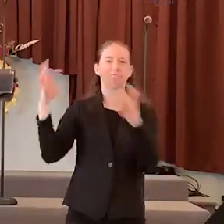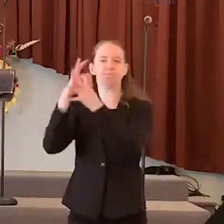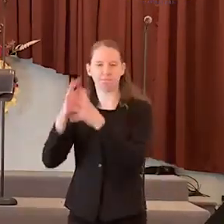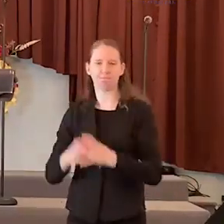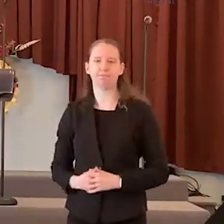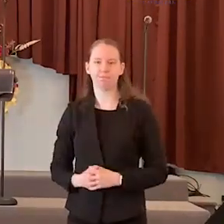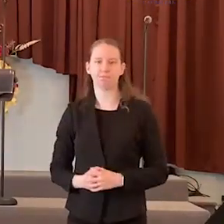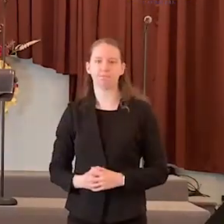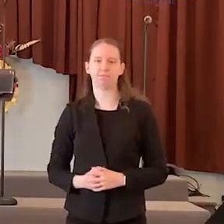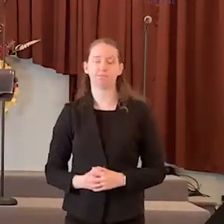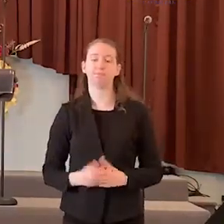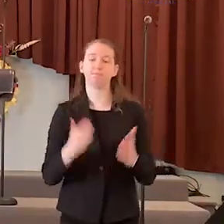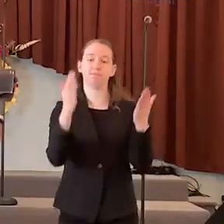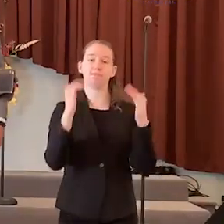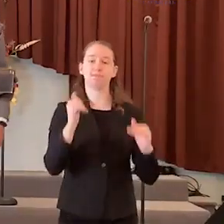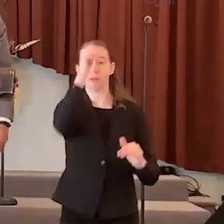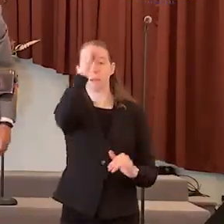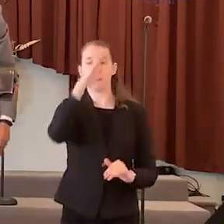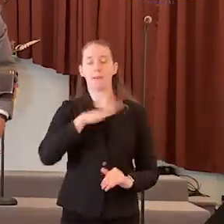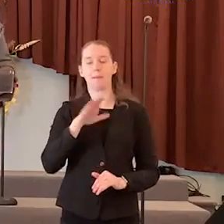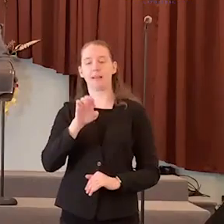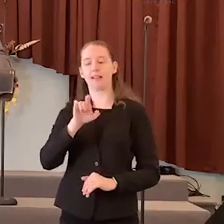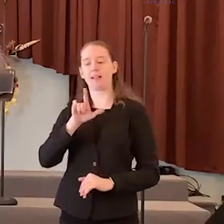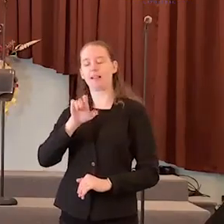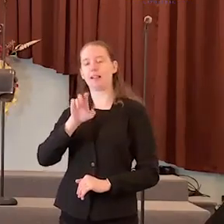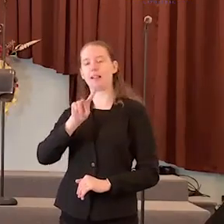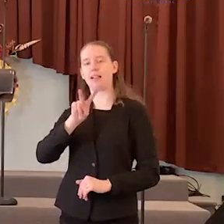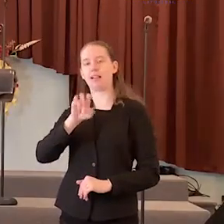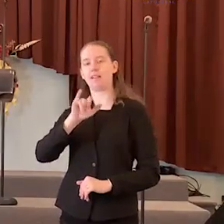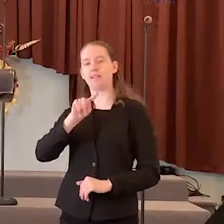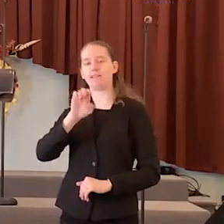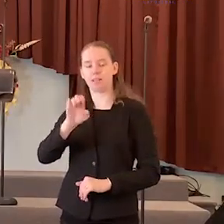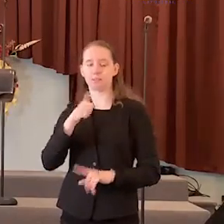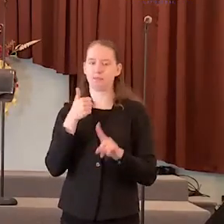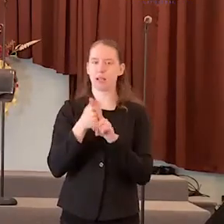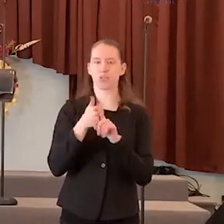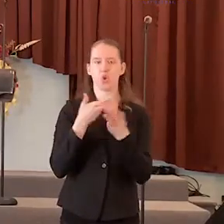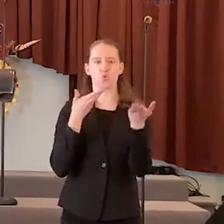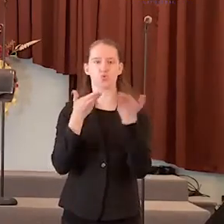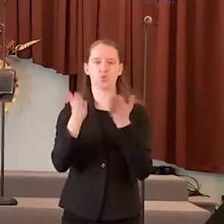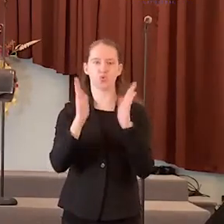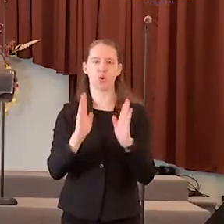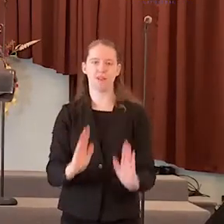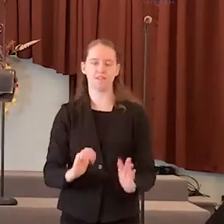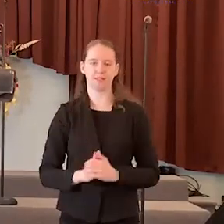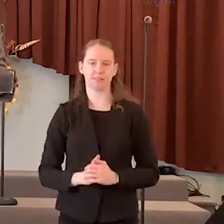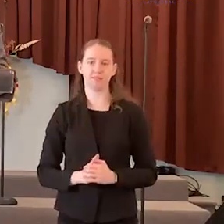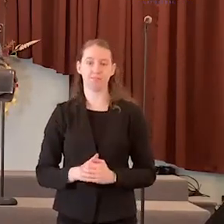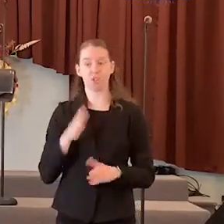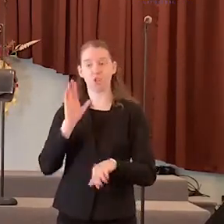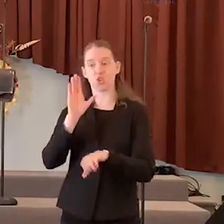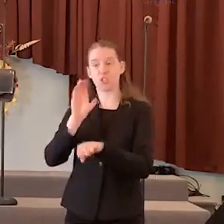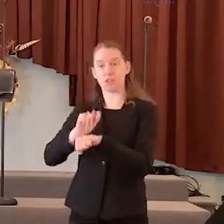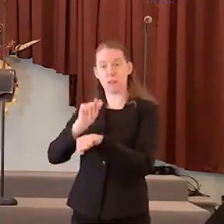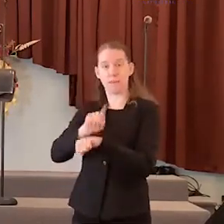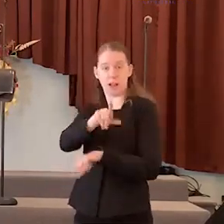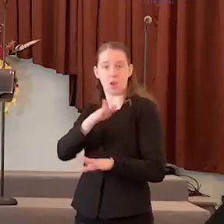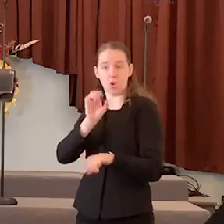here comes the Levite, a servant of the temple. He's at least looked at the certain